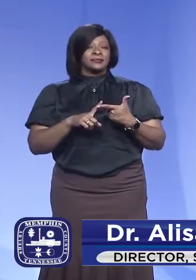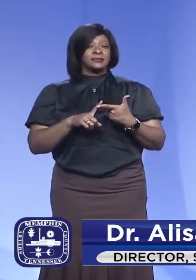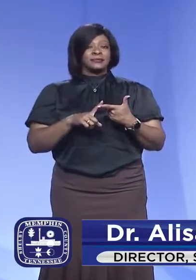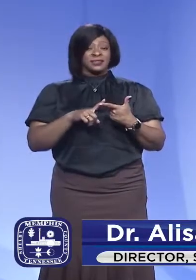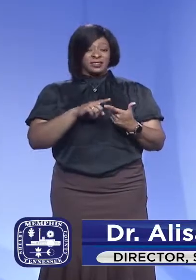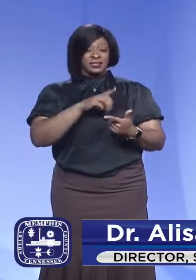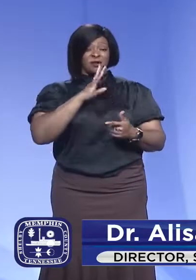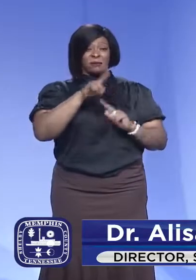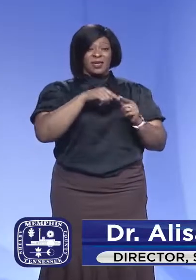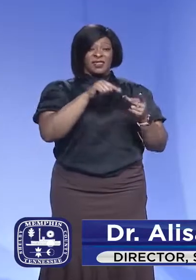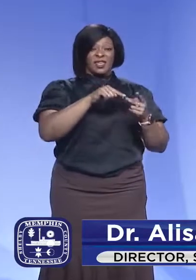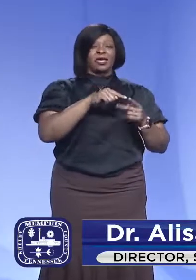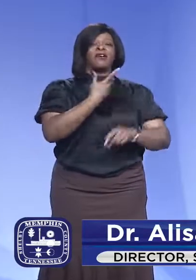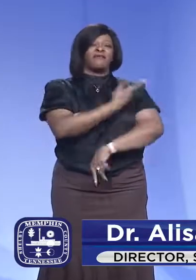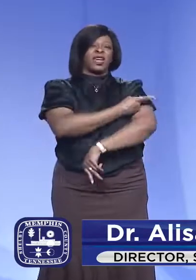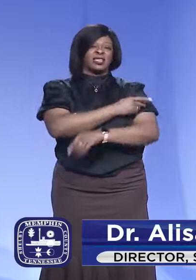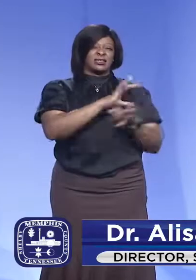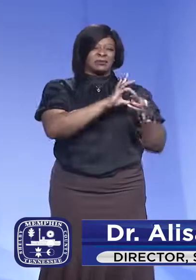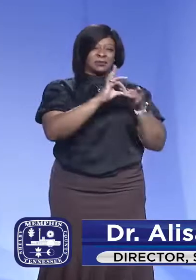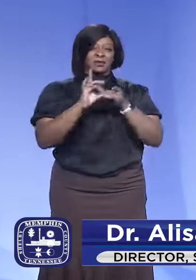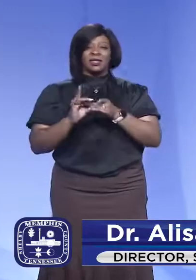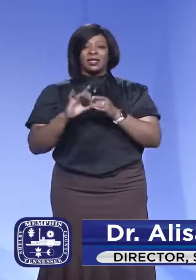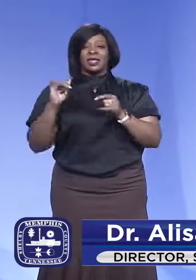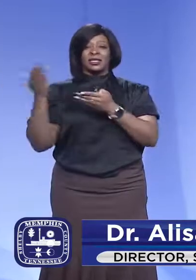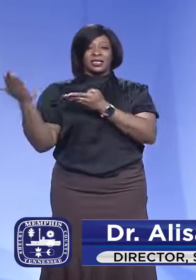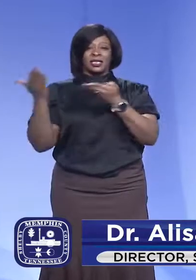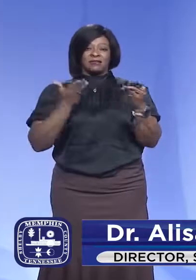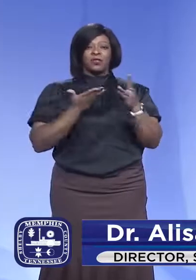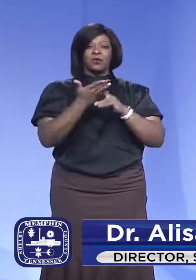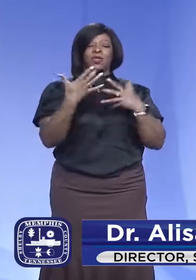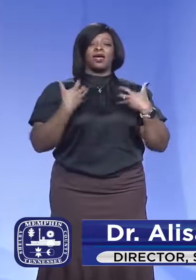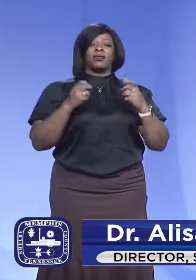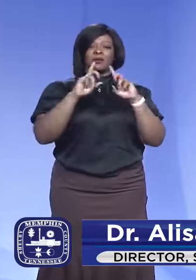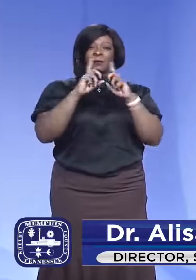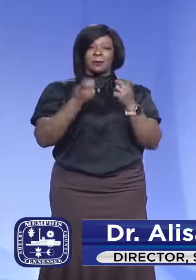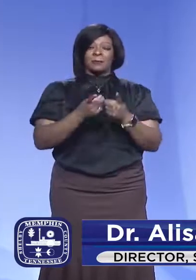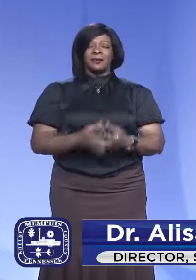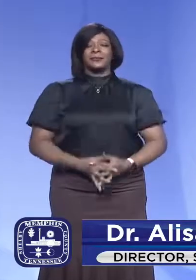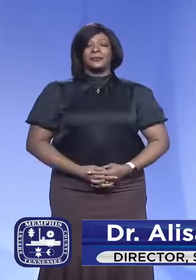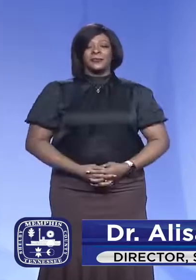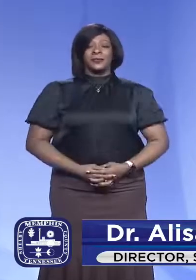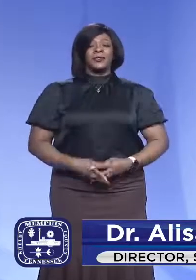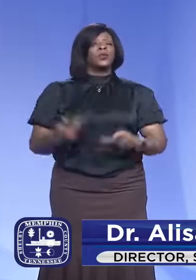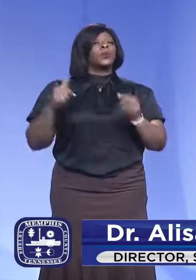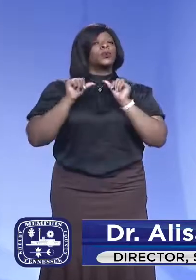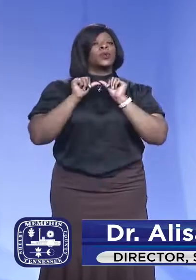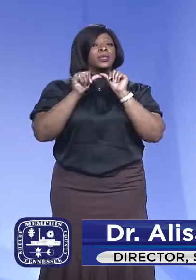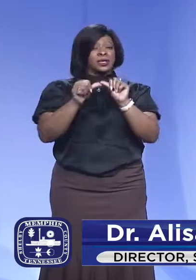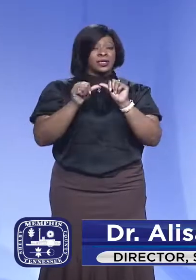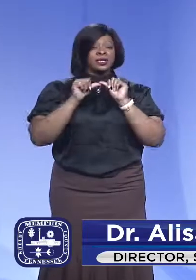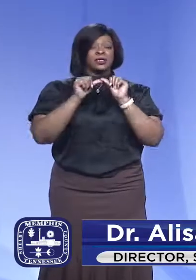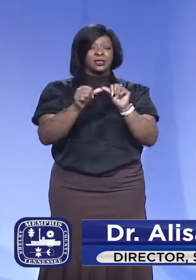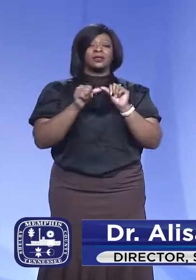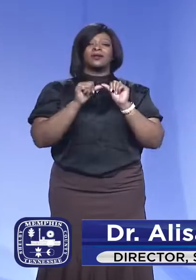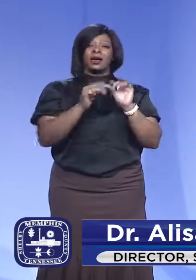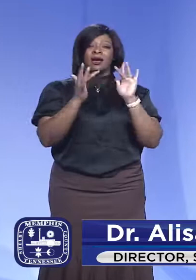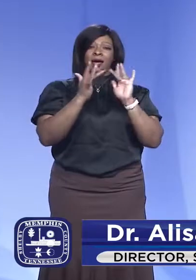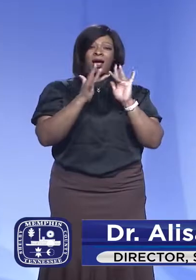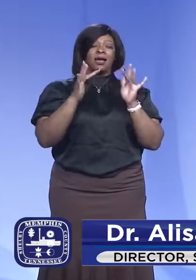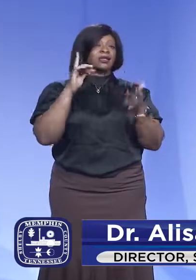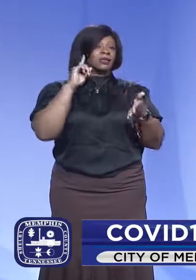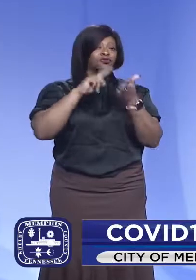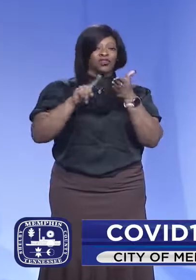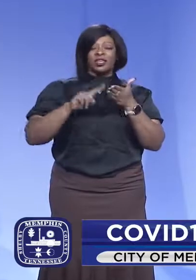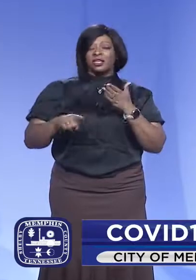within that about vaccinations that are being delivered by the health department. We continue to do contact tracing. We are